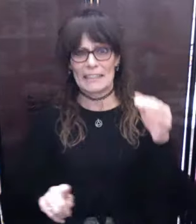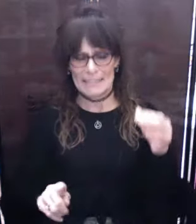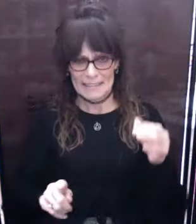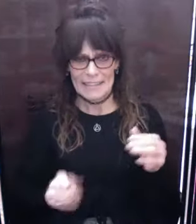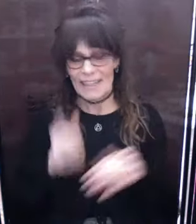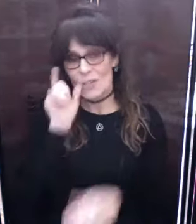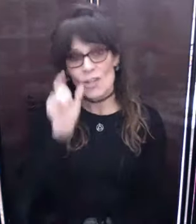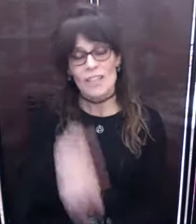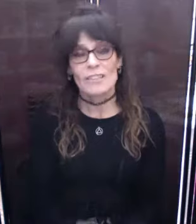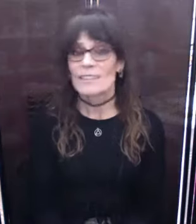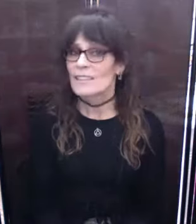seeing that symptom